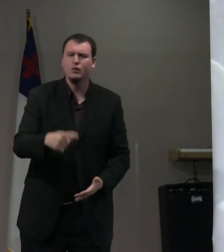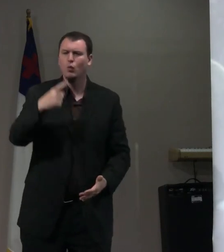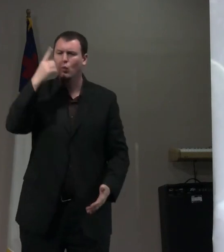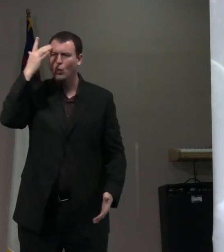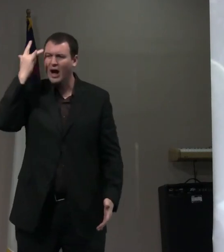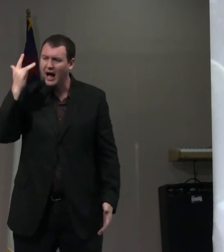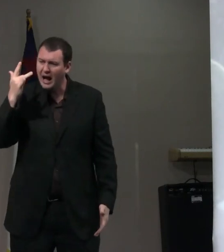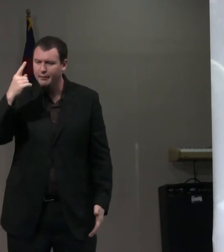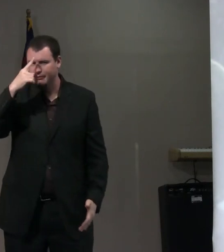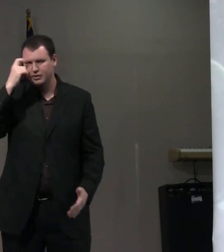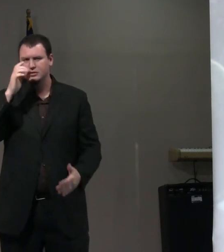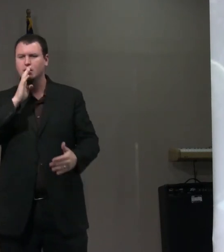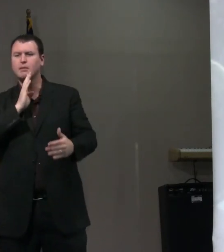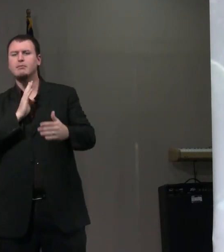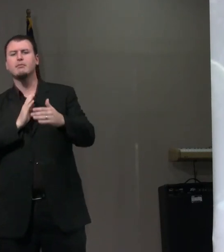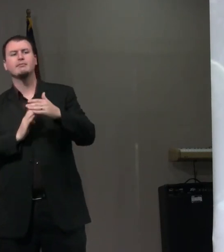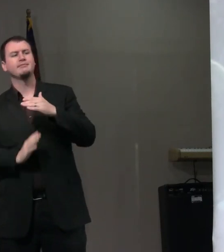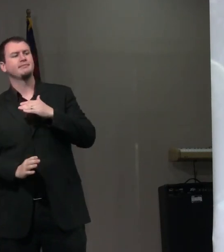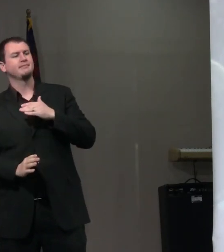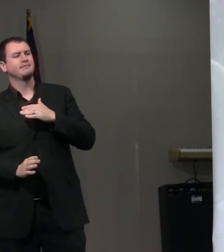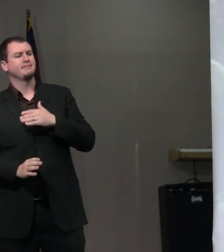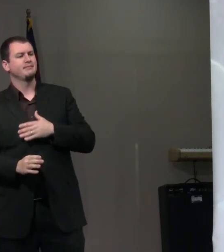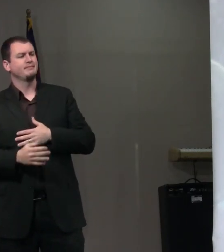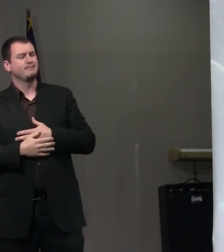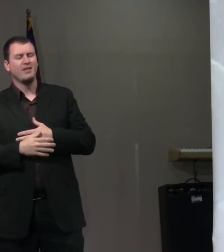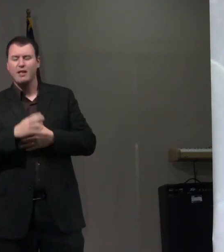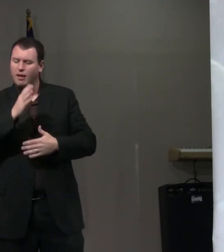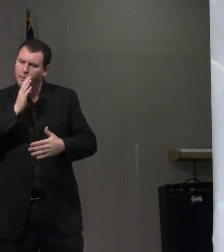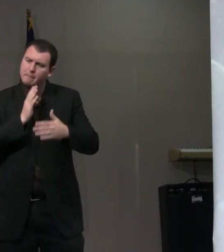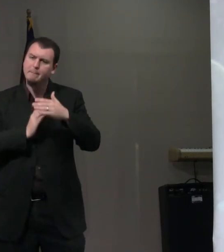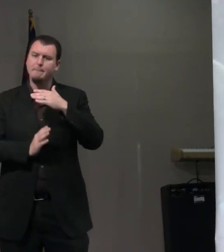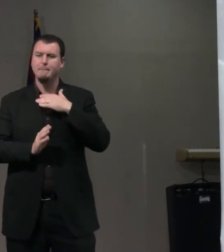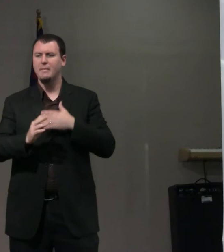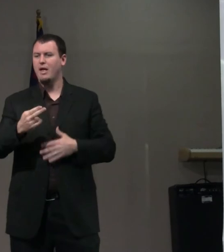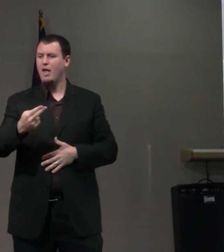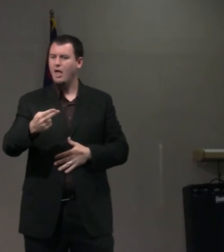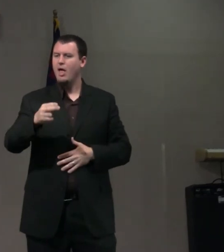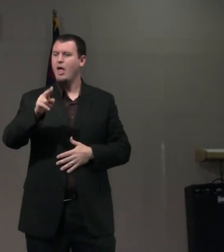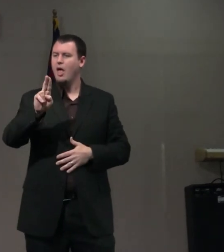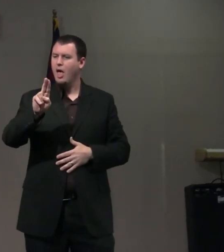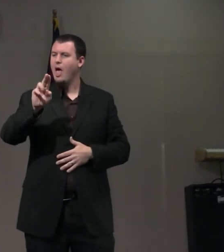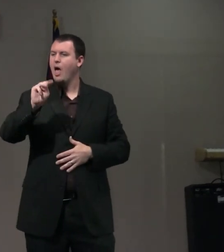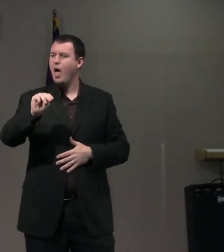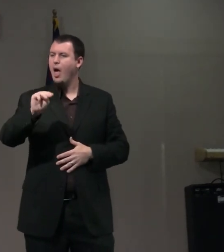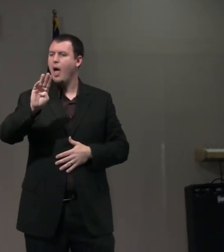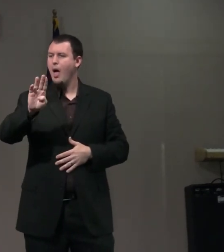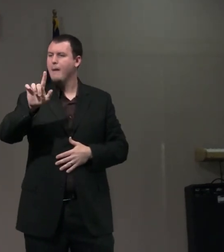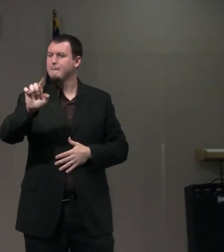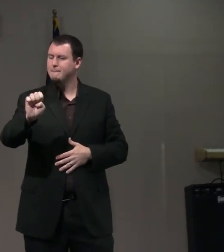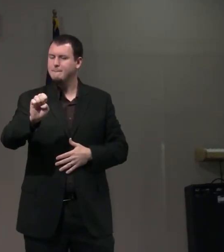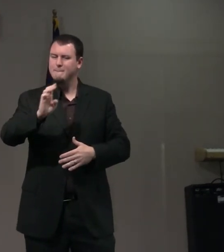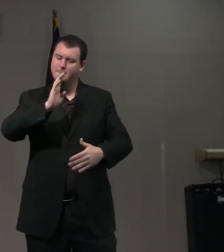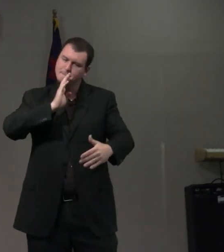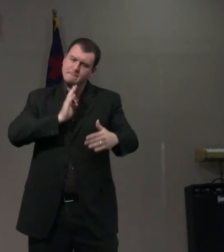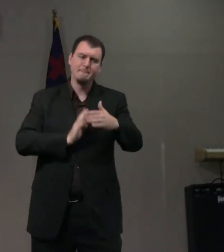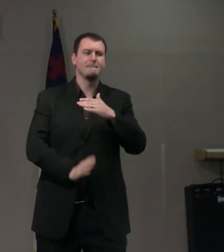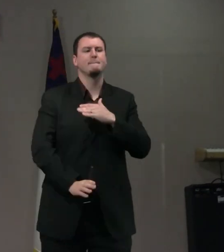But Jesus washed their feet to show humility. He